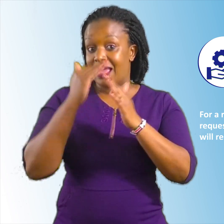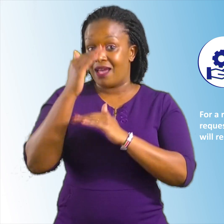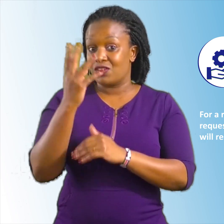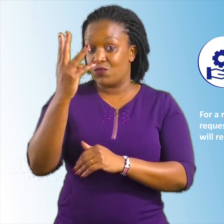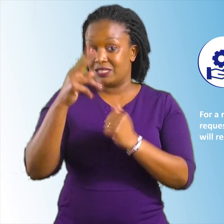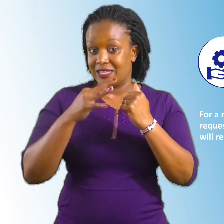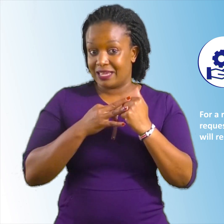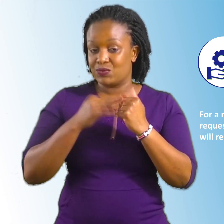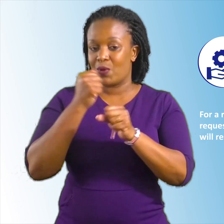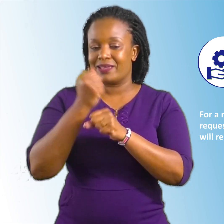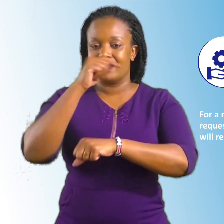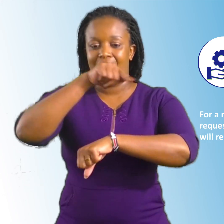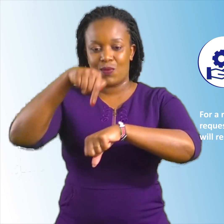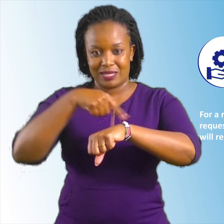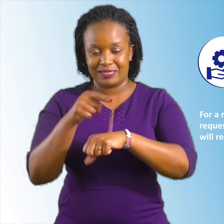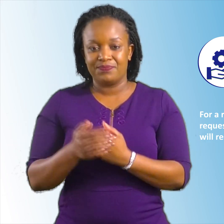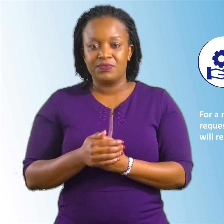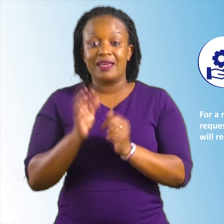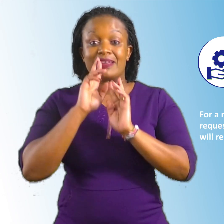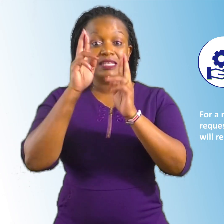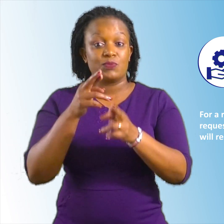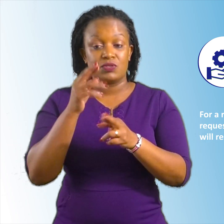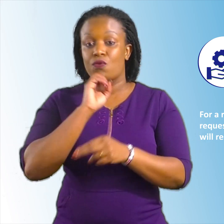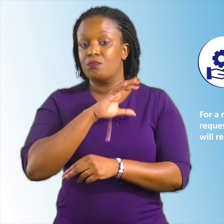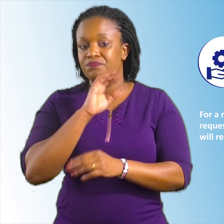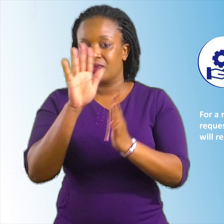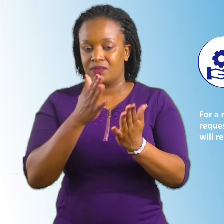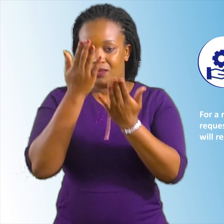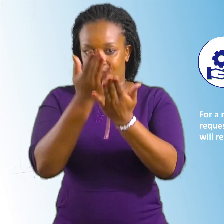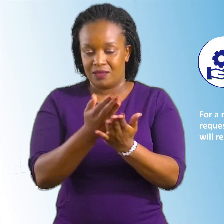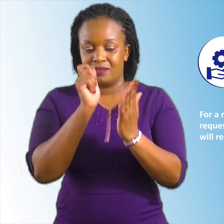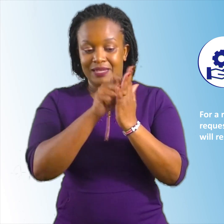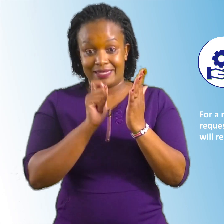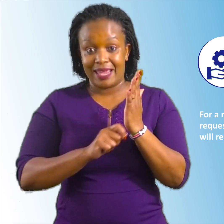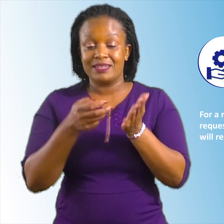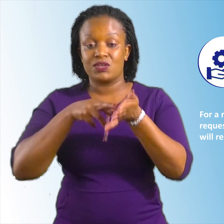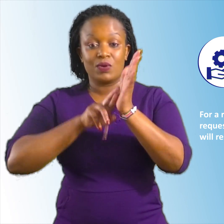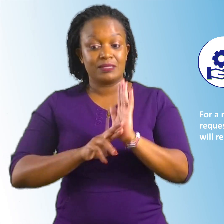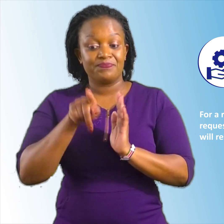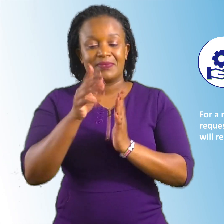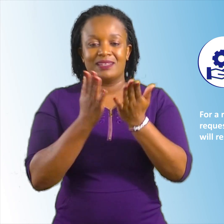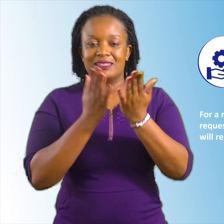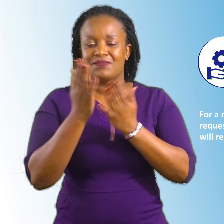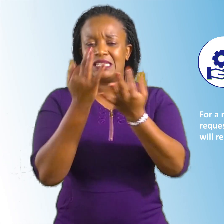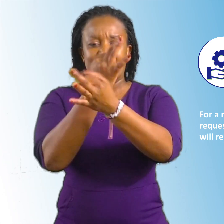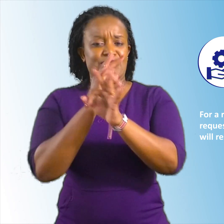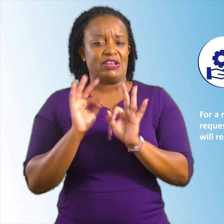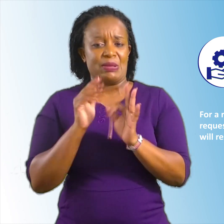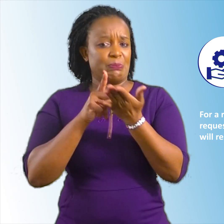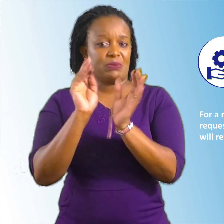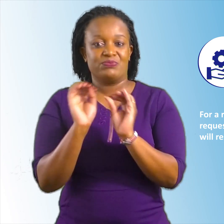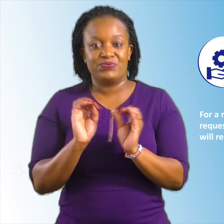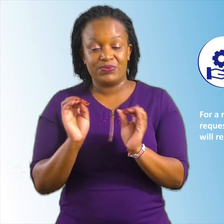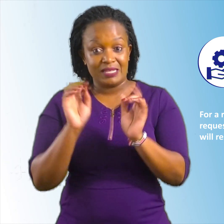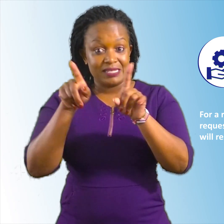hours. For a response to complaints, submit a written request. This service is also free of